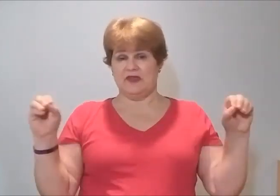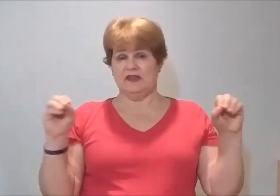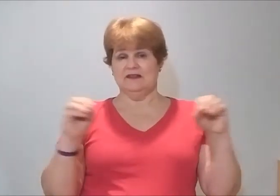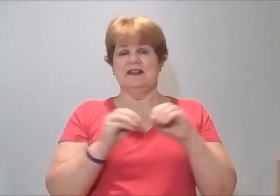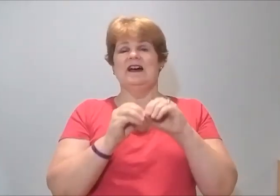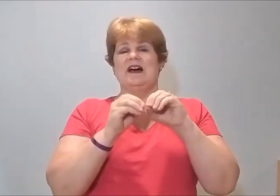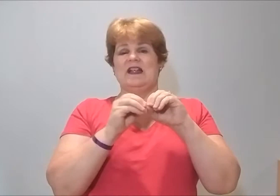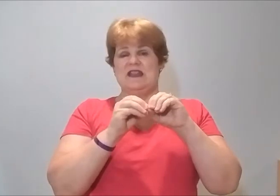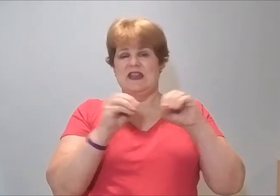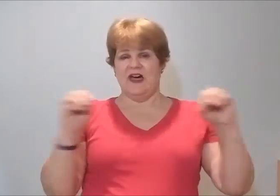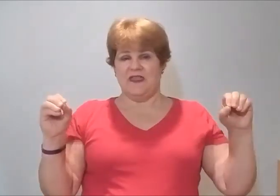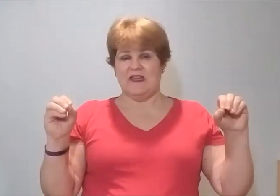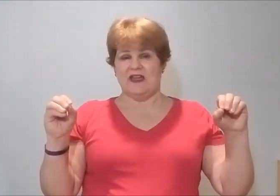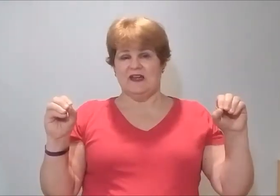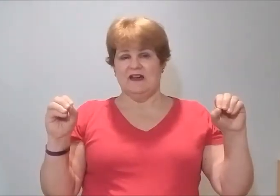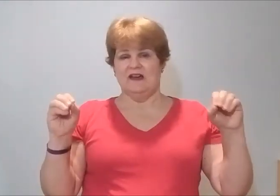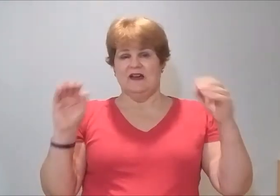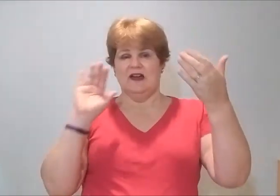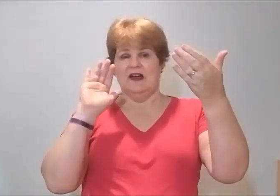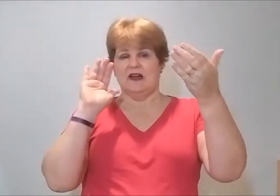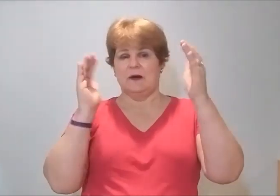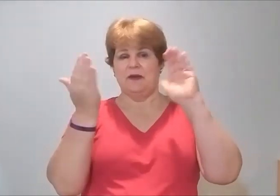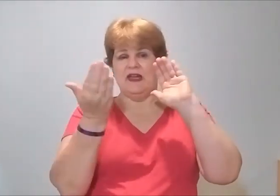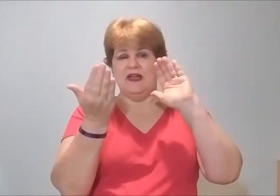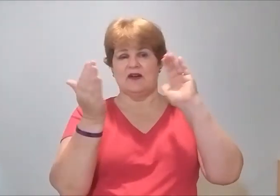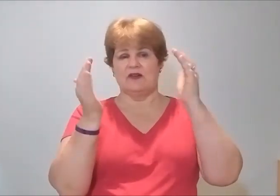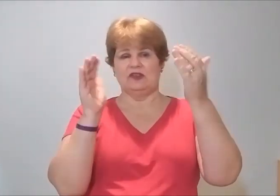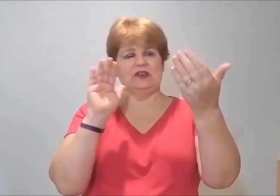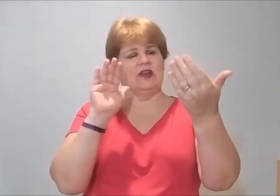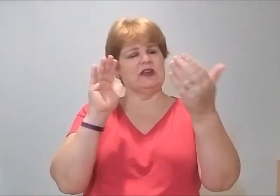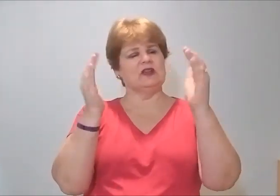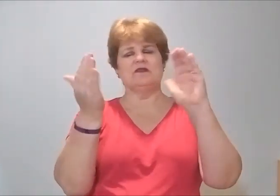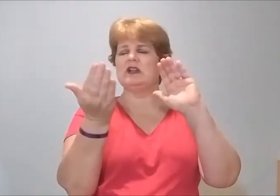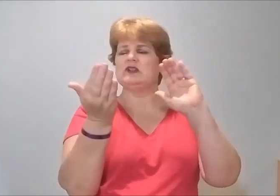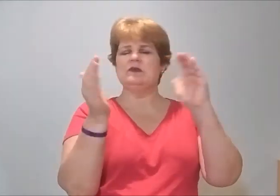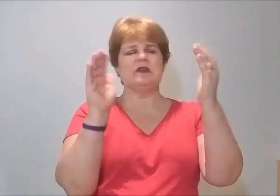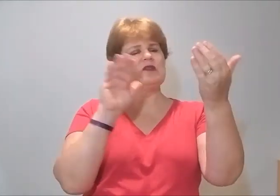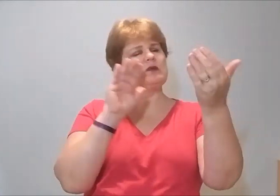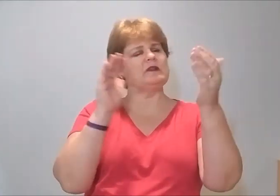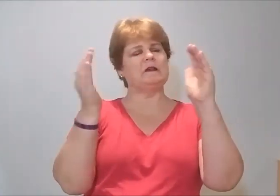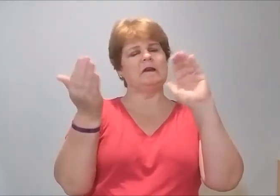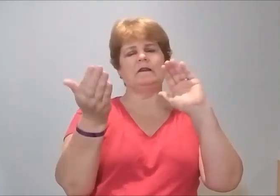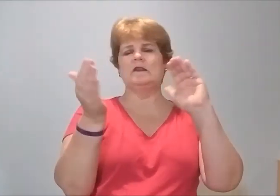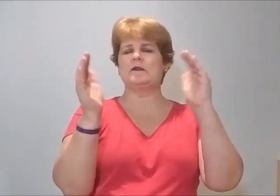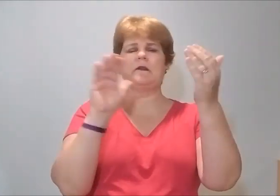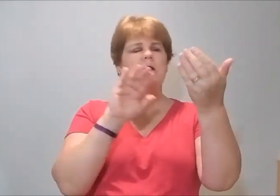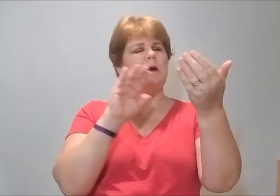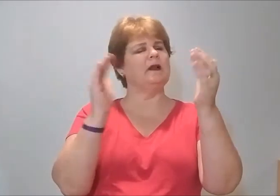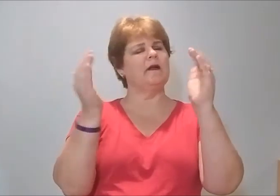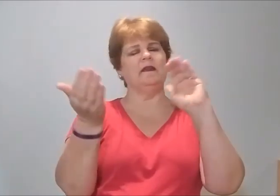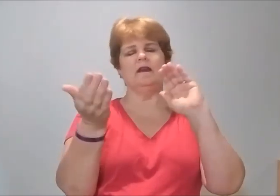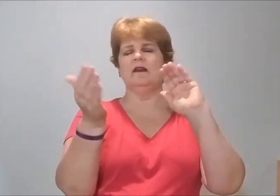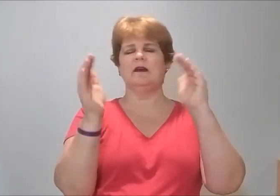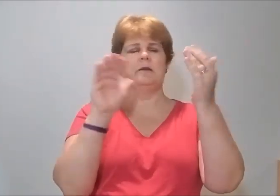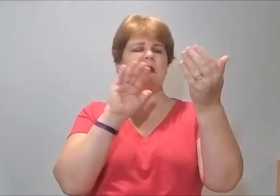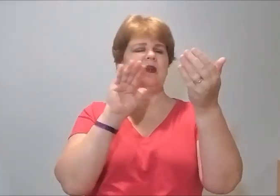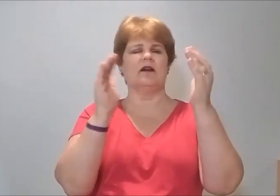nothing? Nothing compares is like you've got two things sort of sizing each other up. Nothing